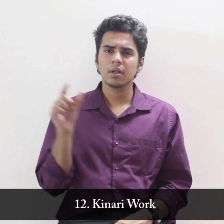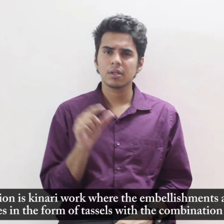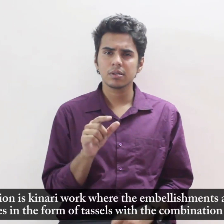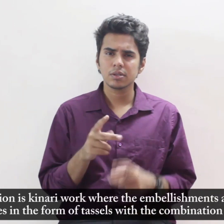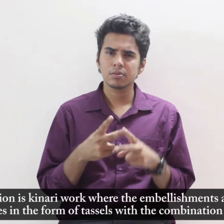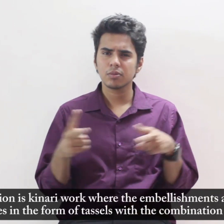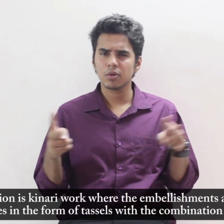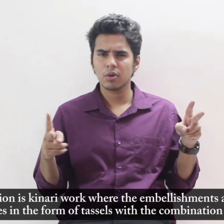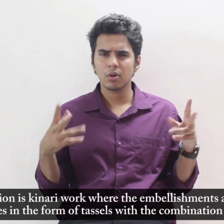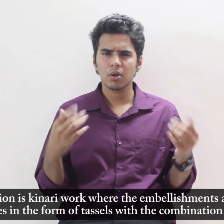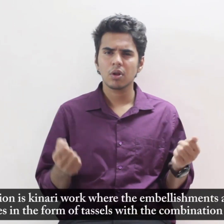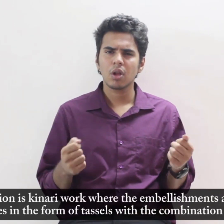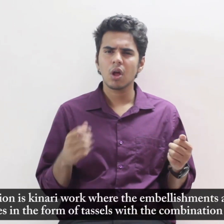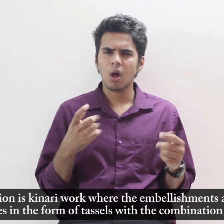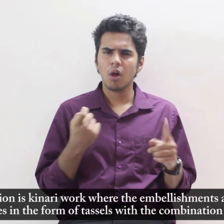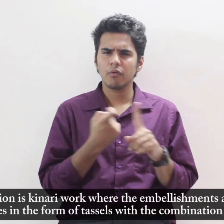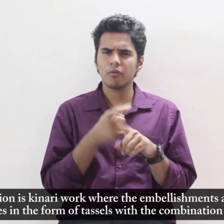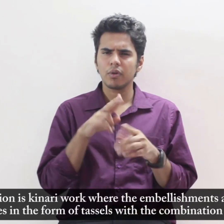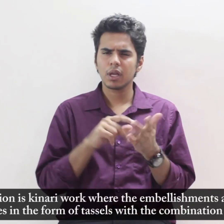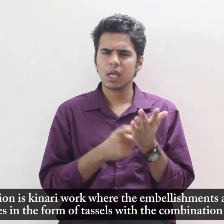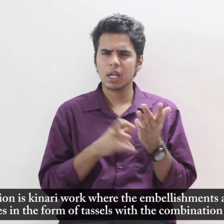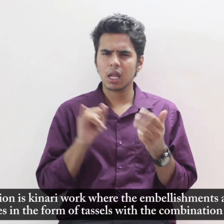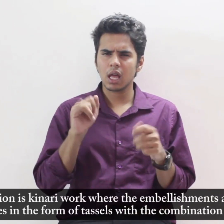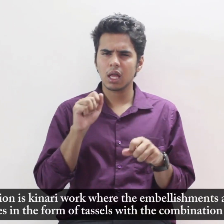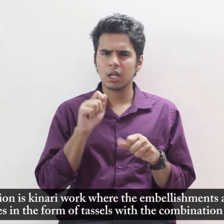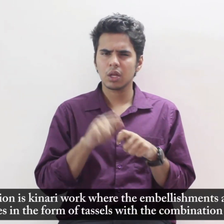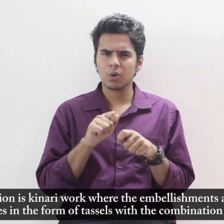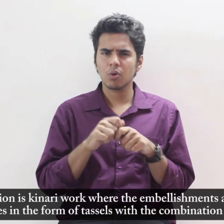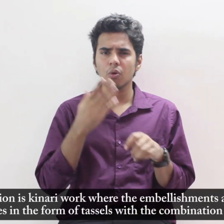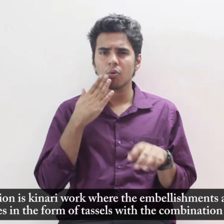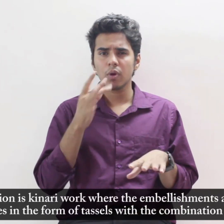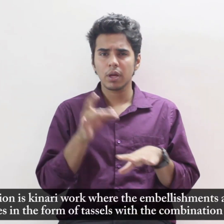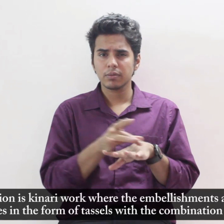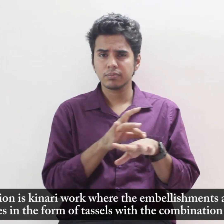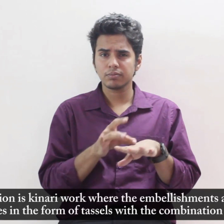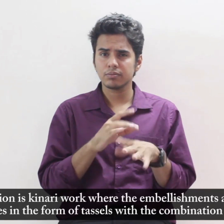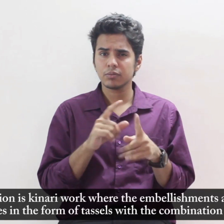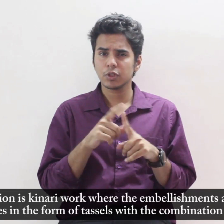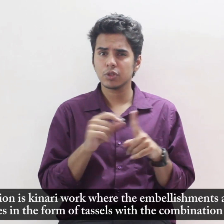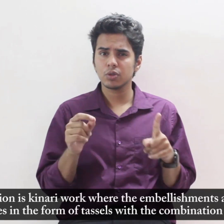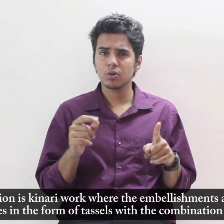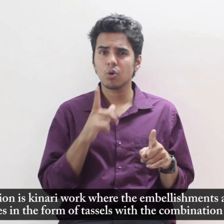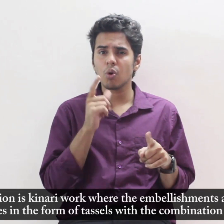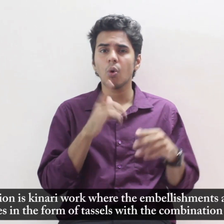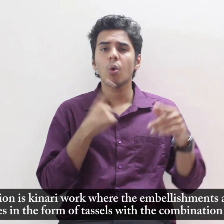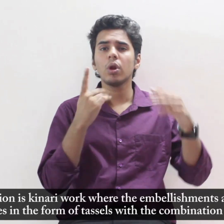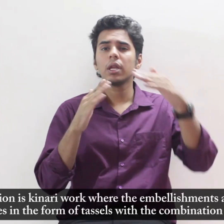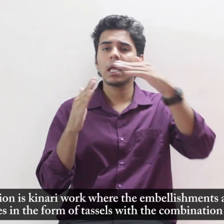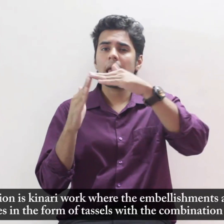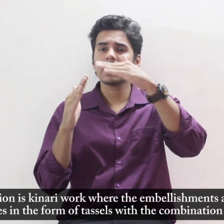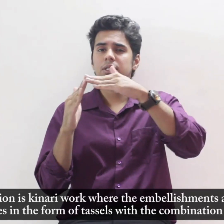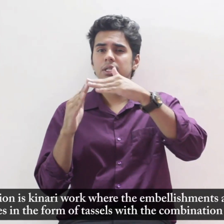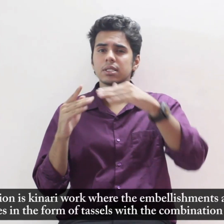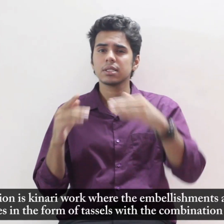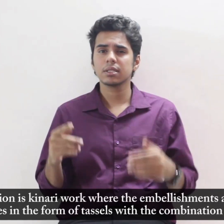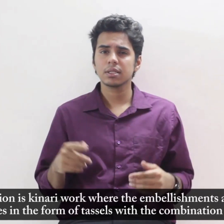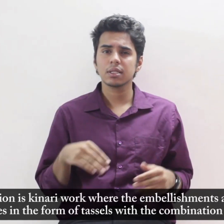A small variation is kinnari work where the embellishments are done onto at edges in the form of